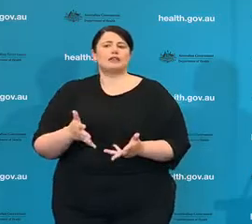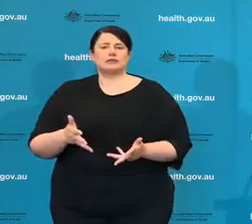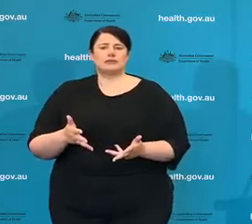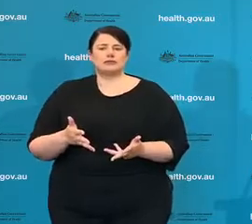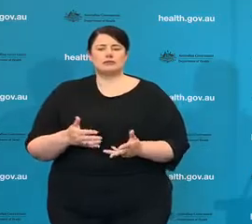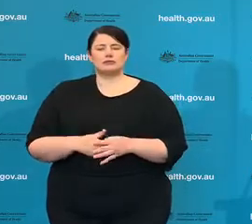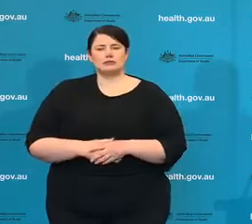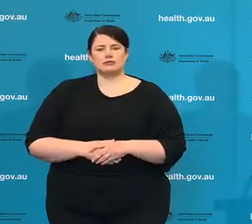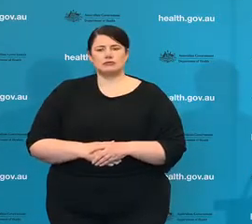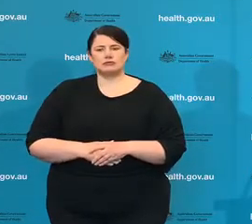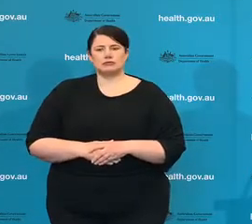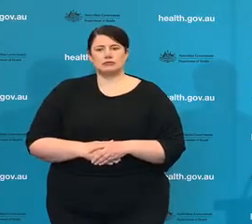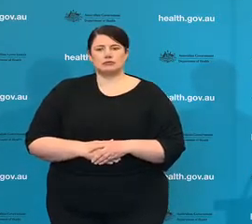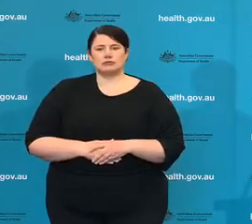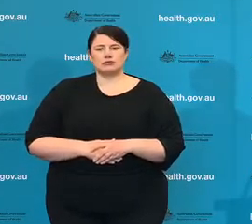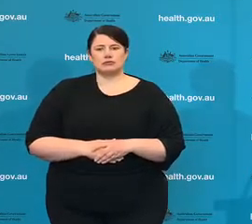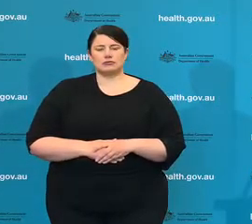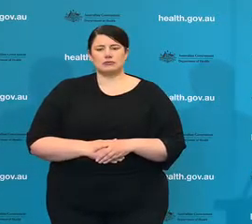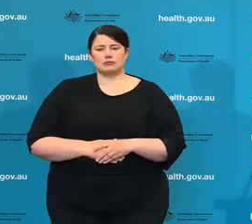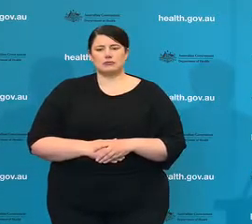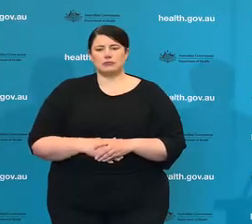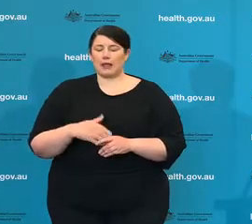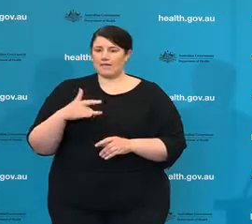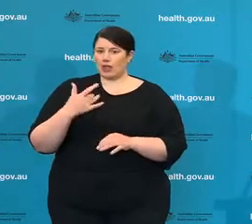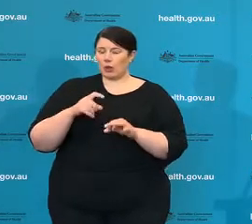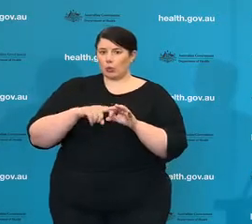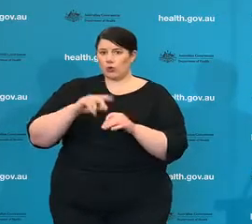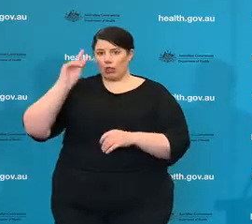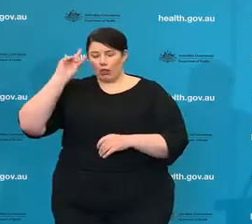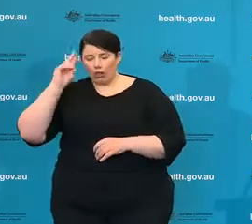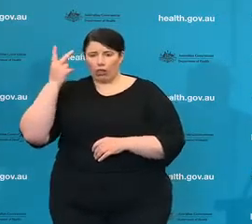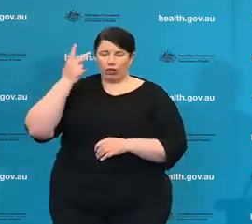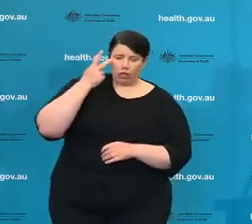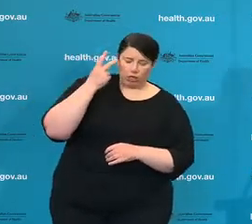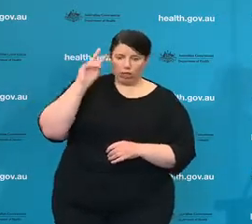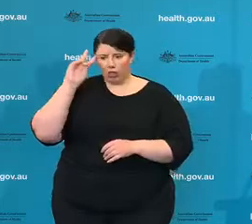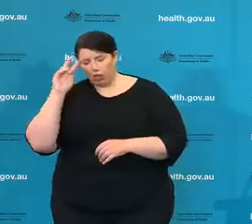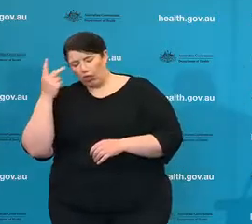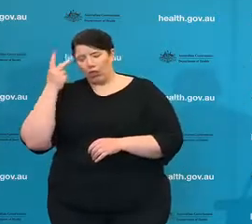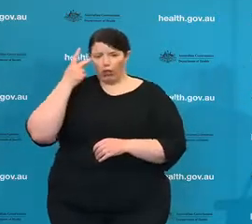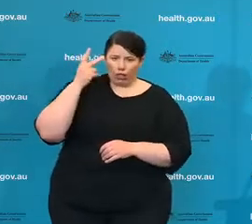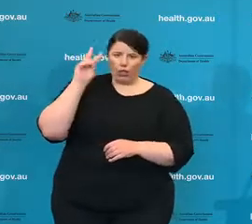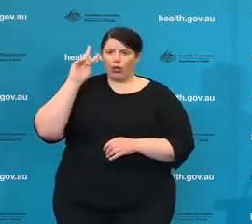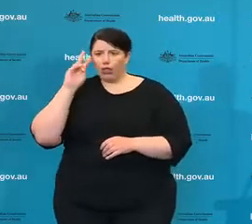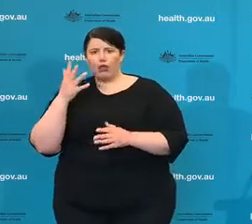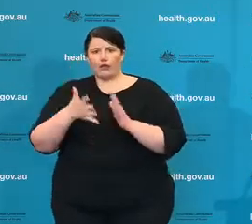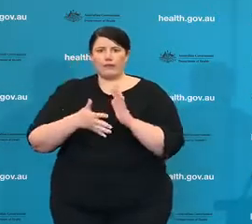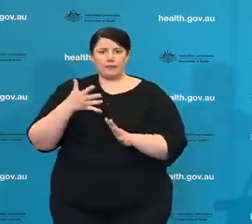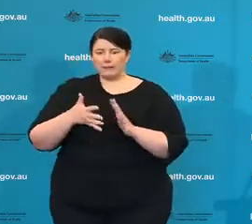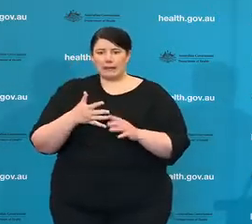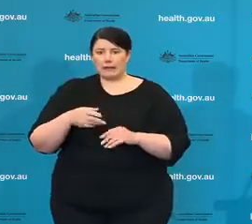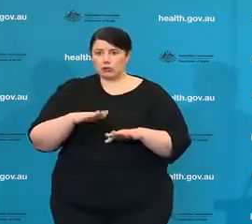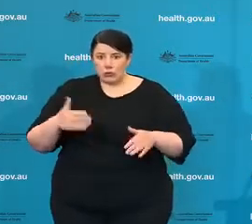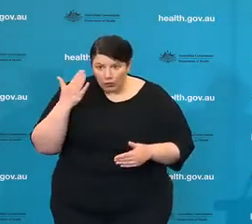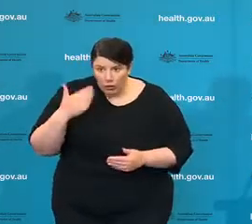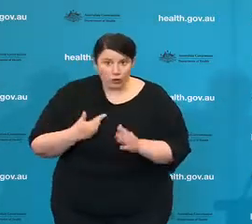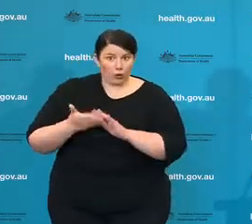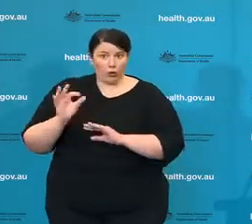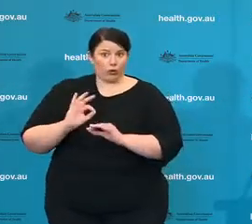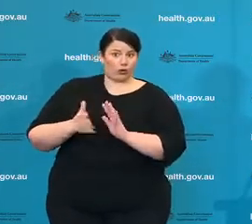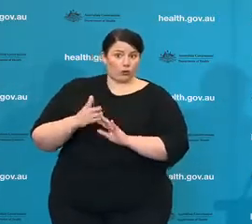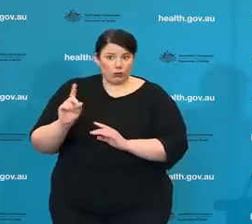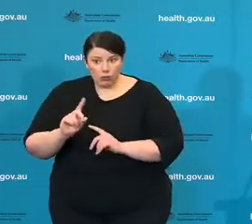individual jurisdictions moving backwards and forwards like this, that it will have a prolonged mental health impact on the people